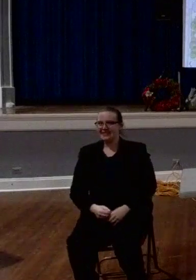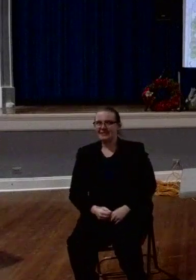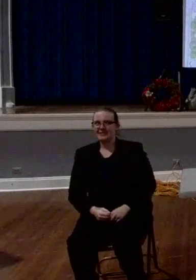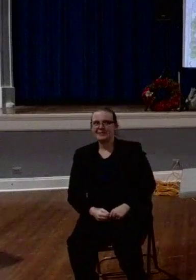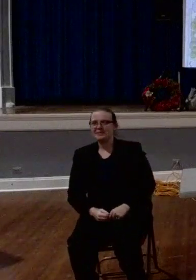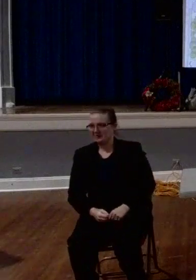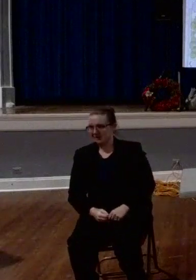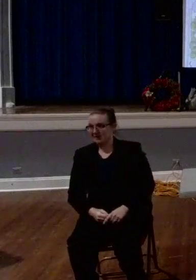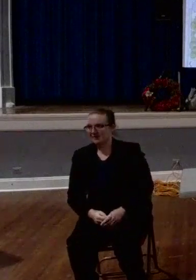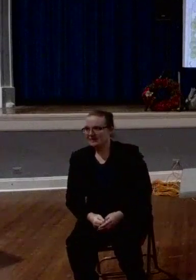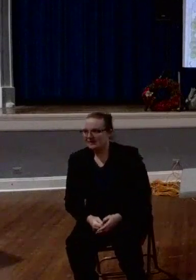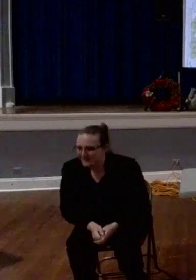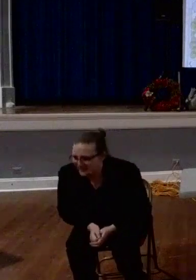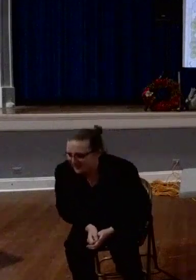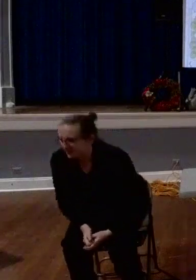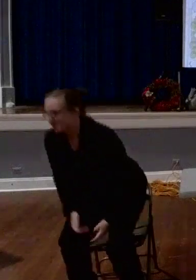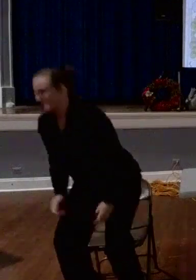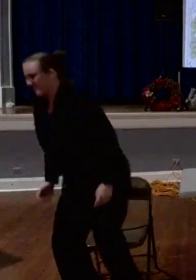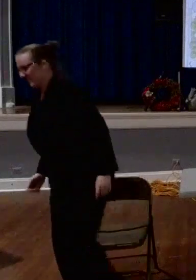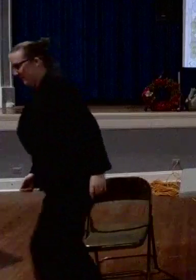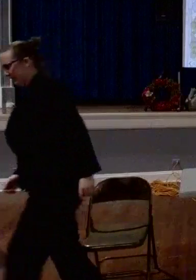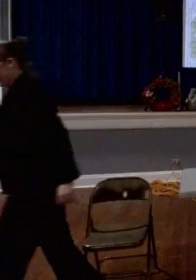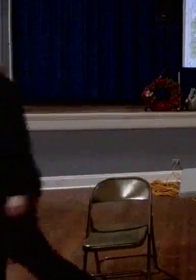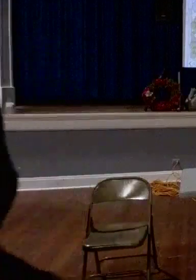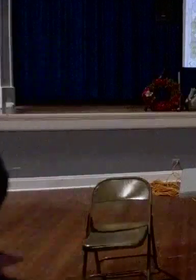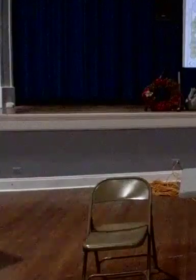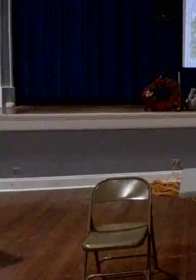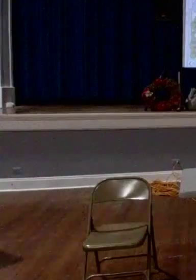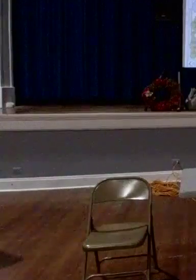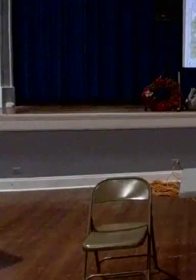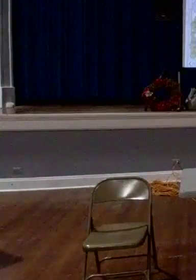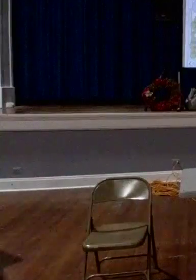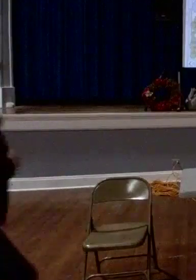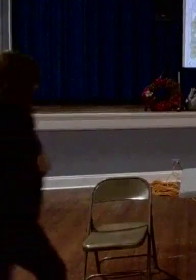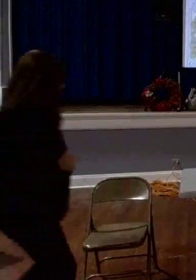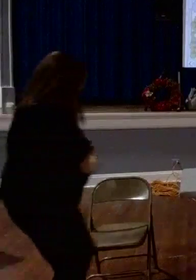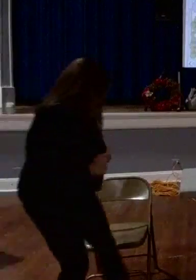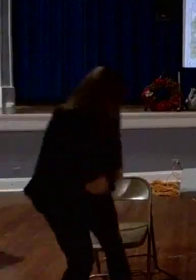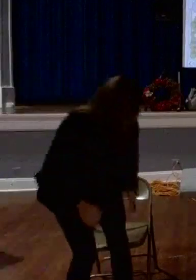doesn't have anything to do with this, but when you are designing dog parks,